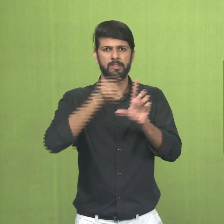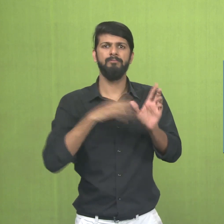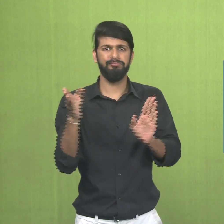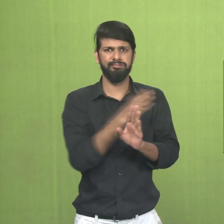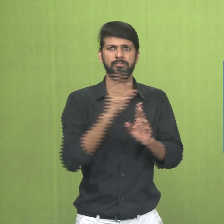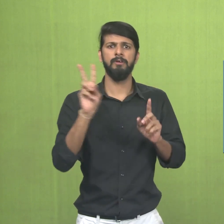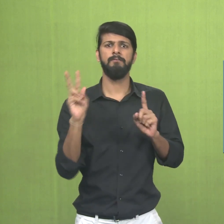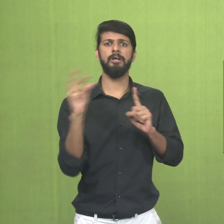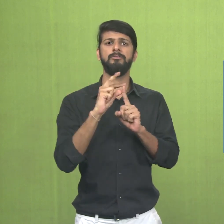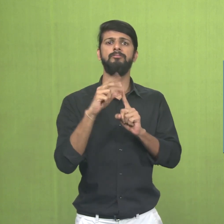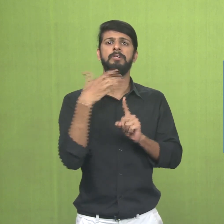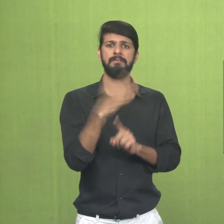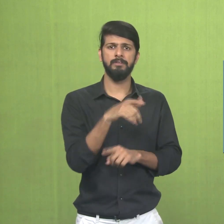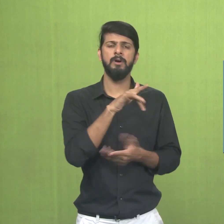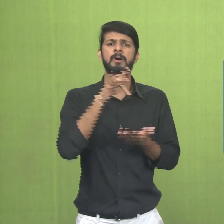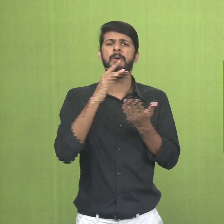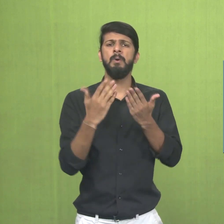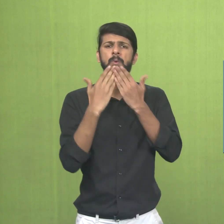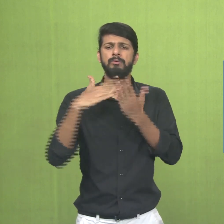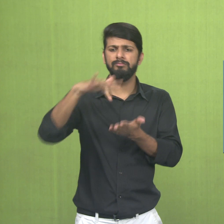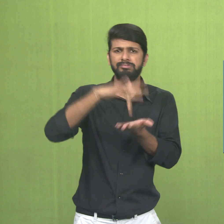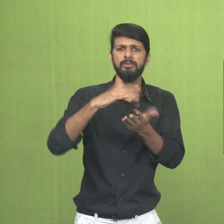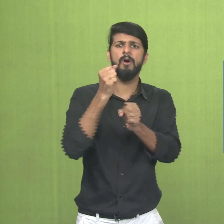is from 1905 to 1915.